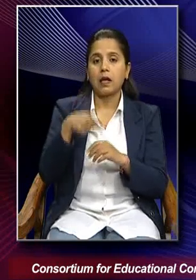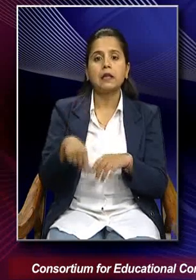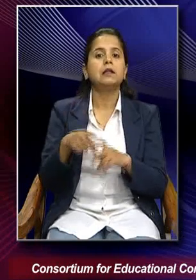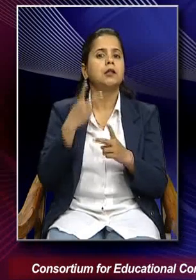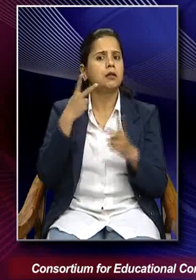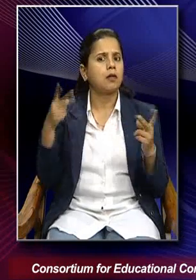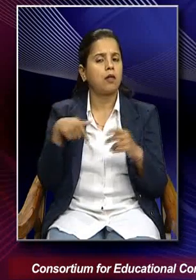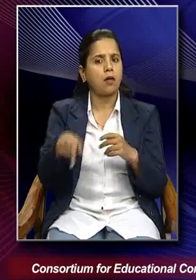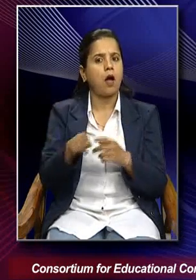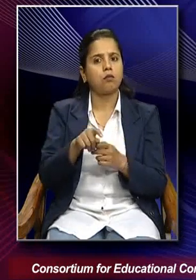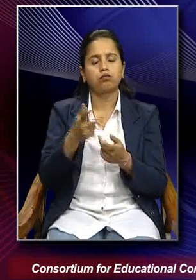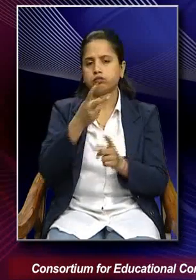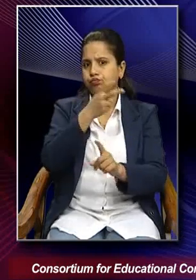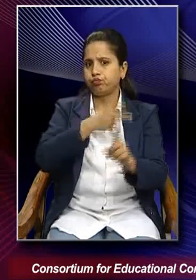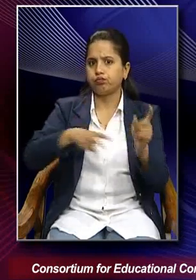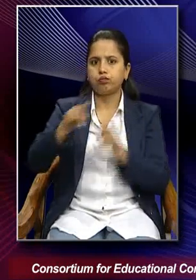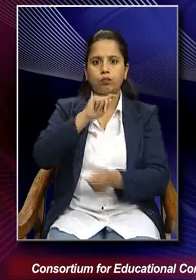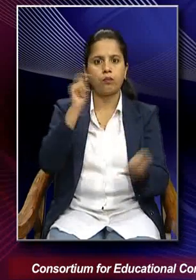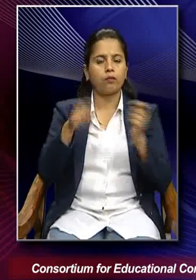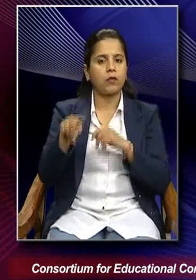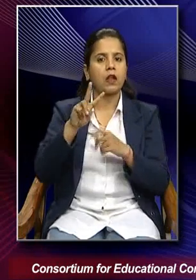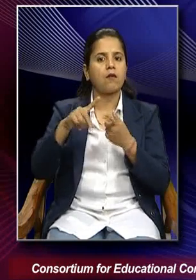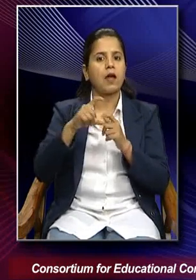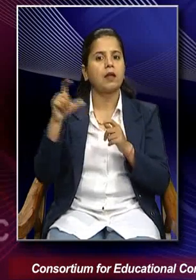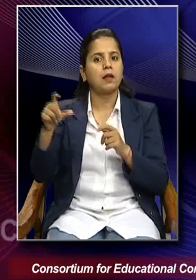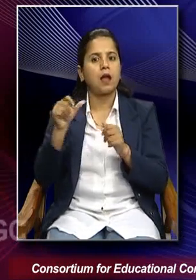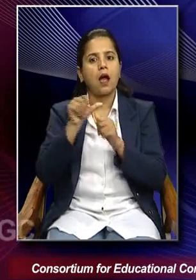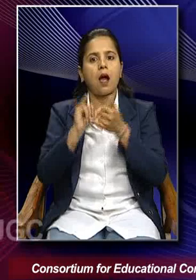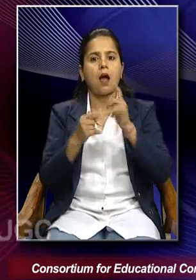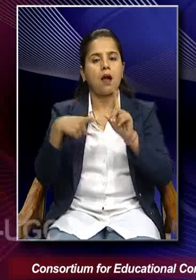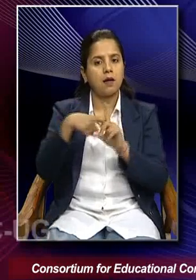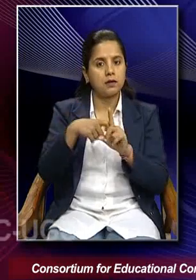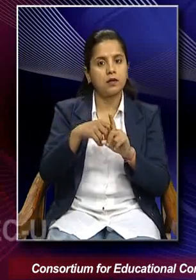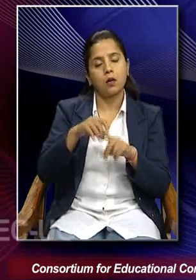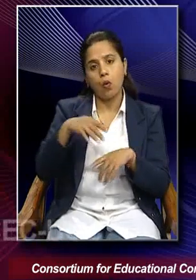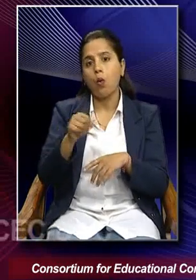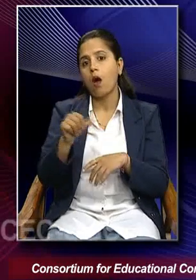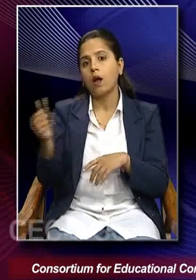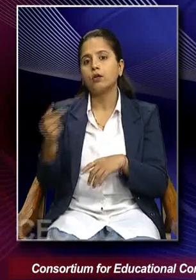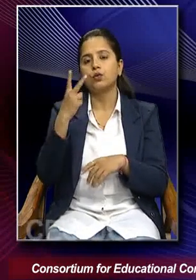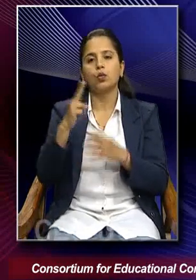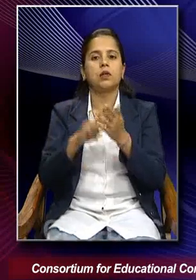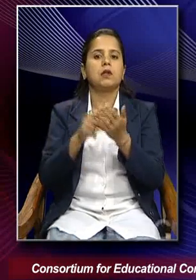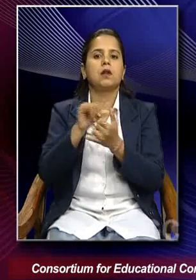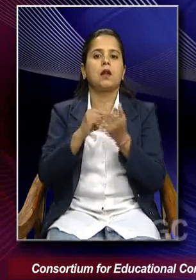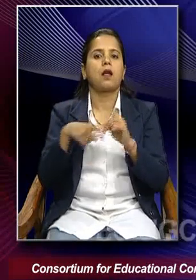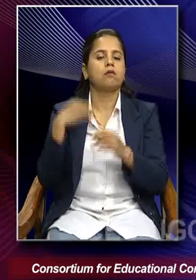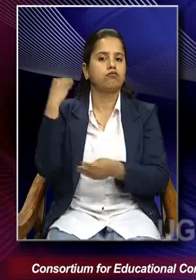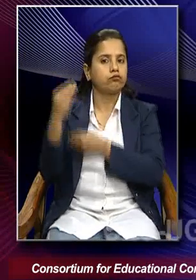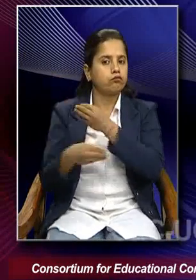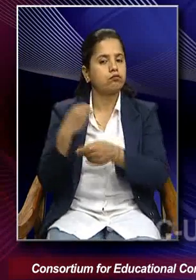radically drifts away from the Vedic Astic and the other two Nastic traditions as